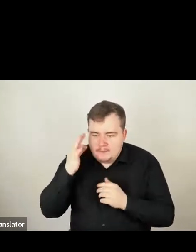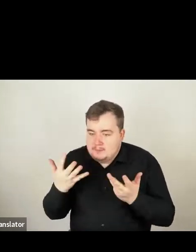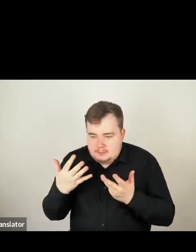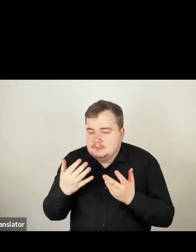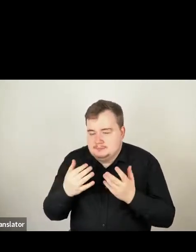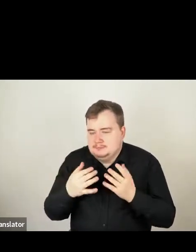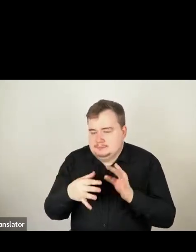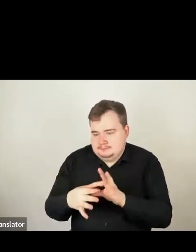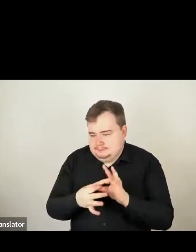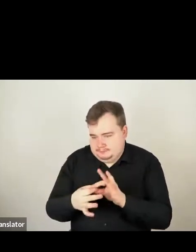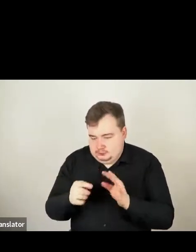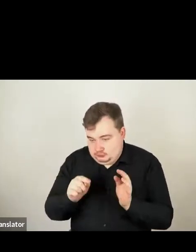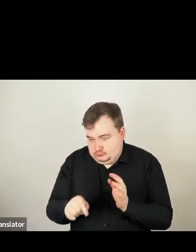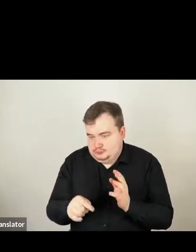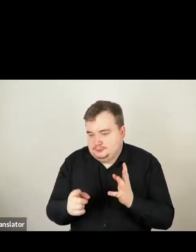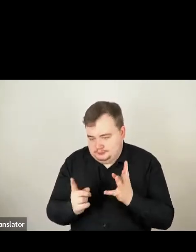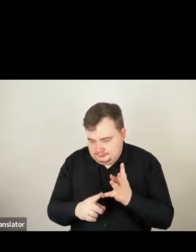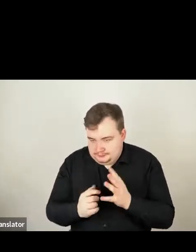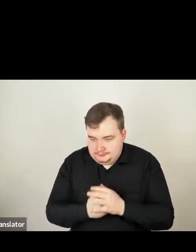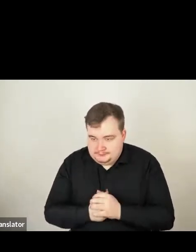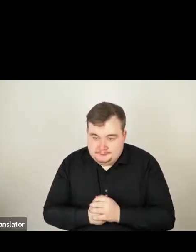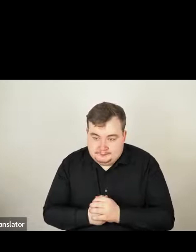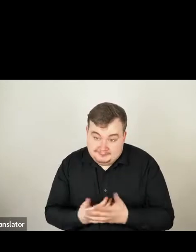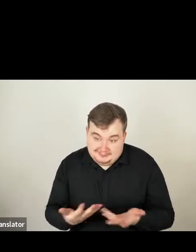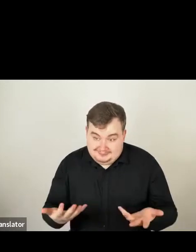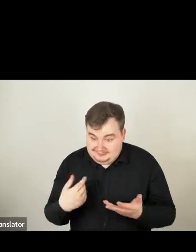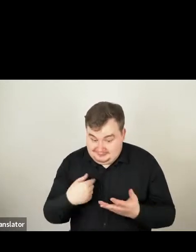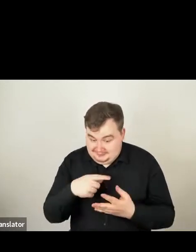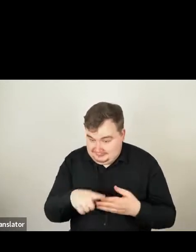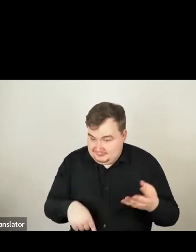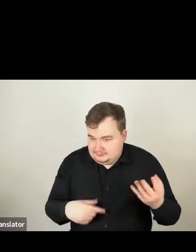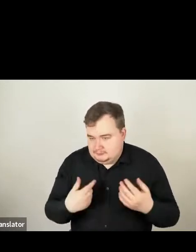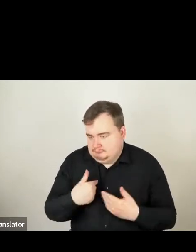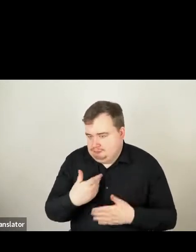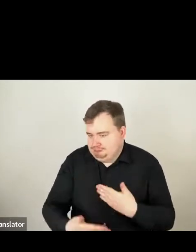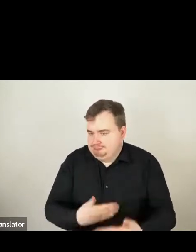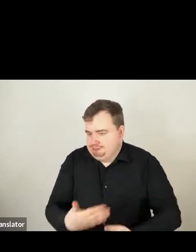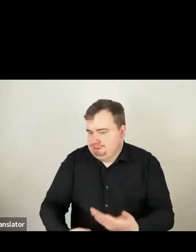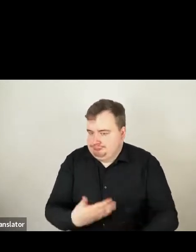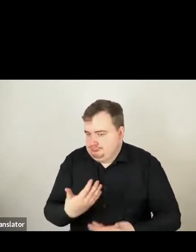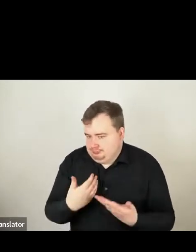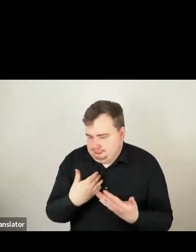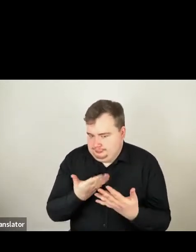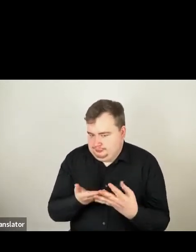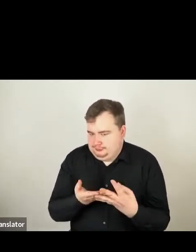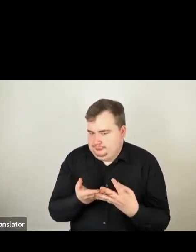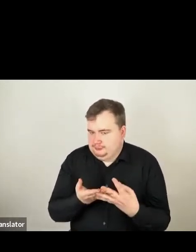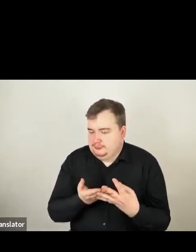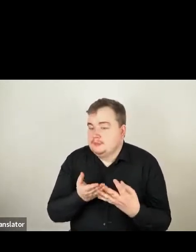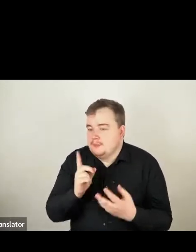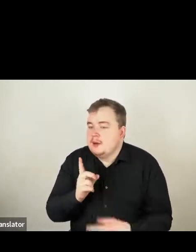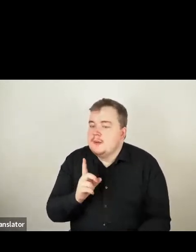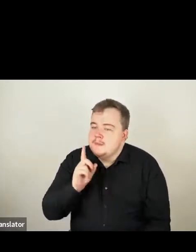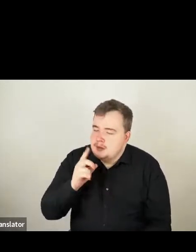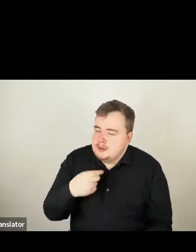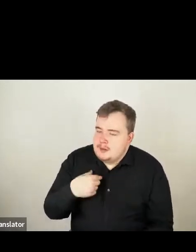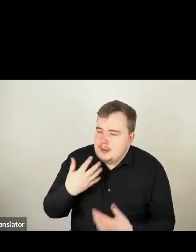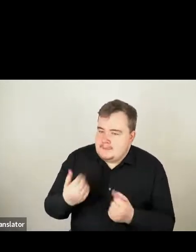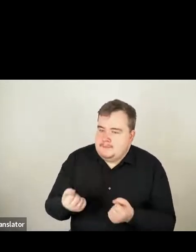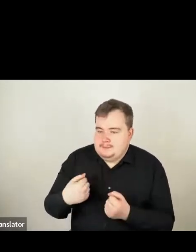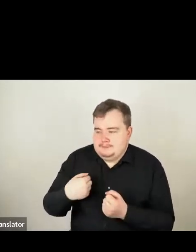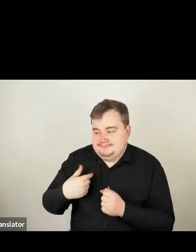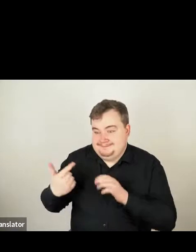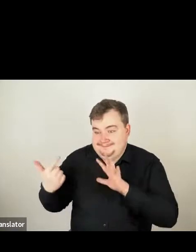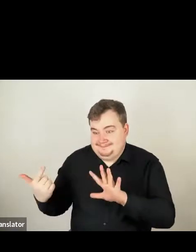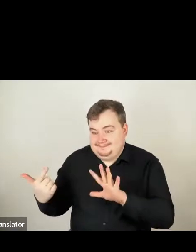In concrete terms, I can tell you that there is a package of at least 7 laws that we have approved due to